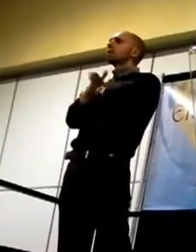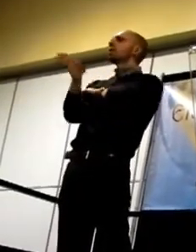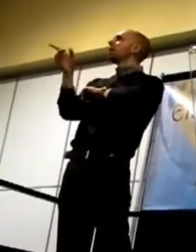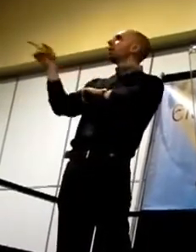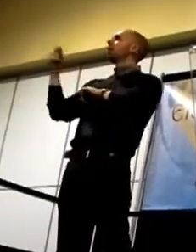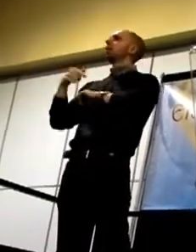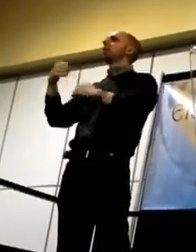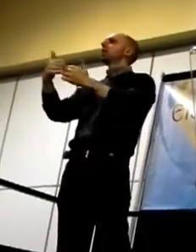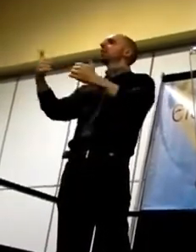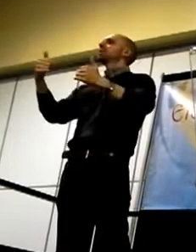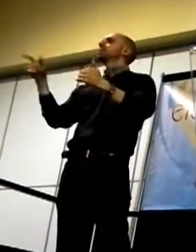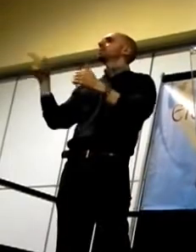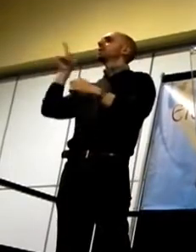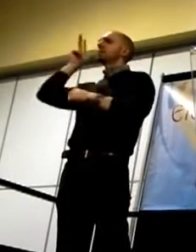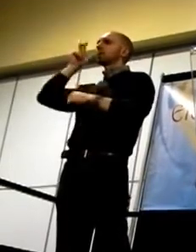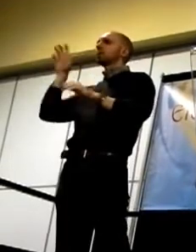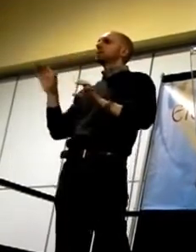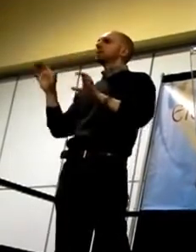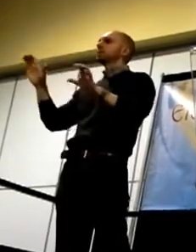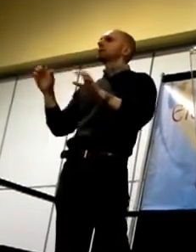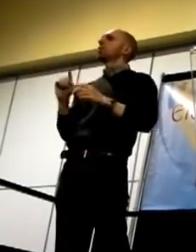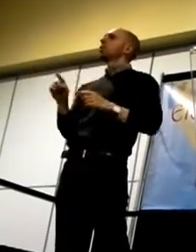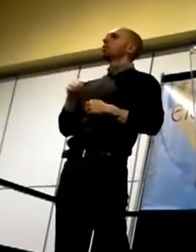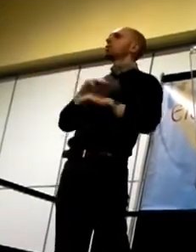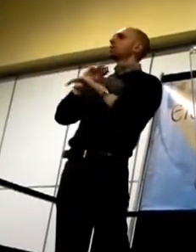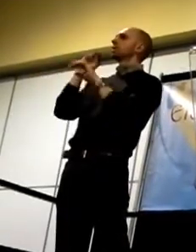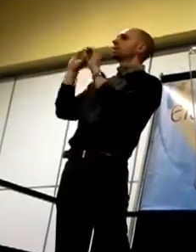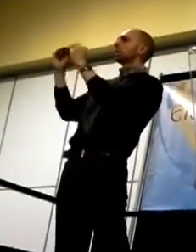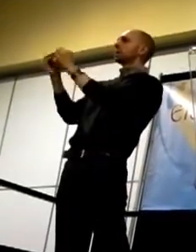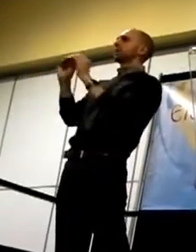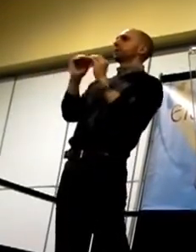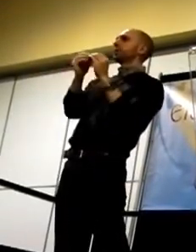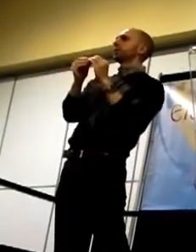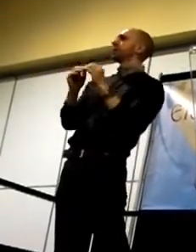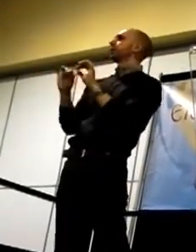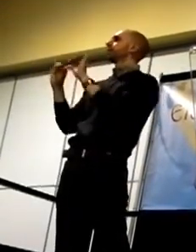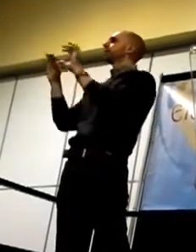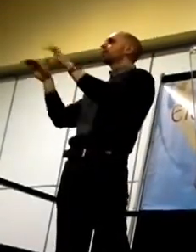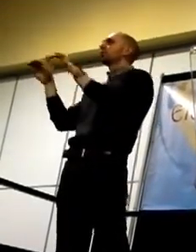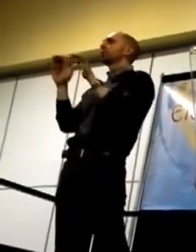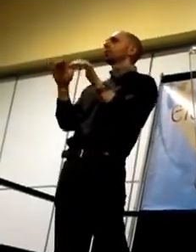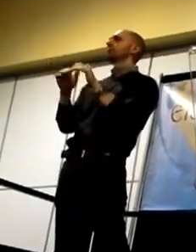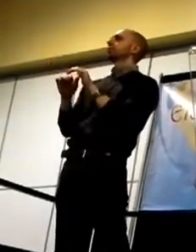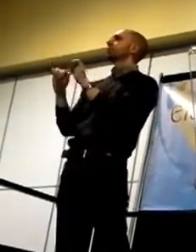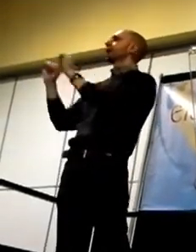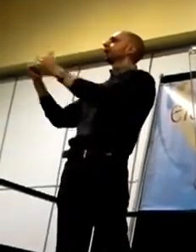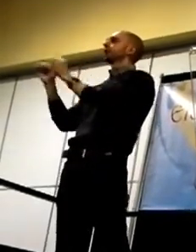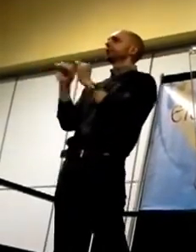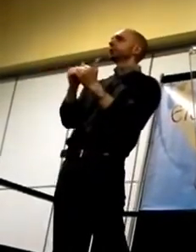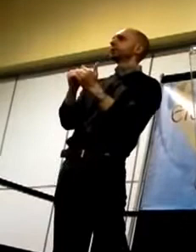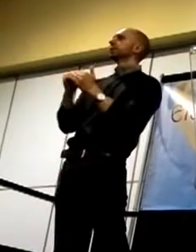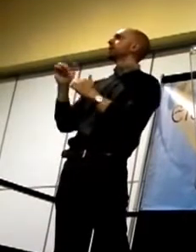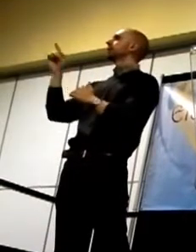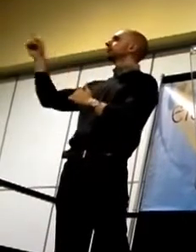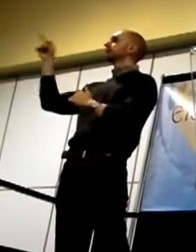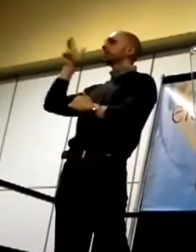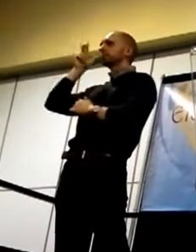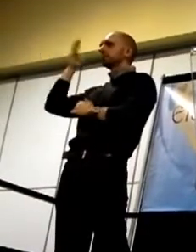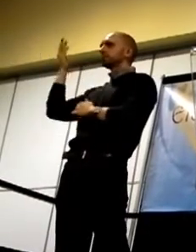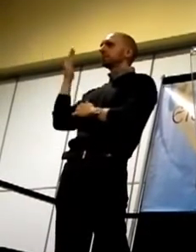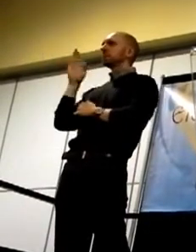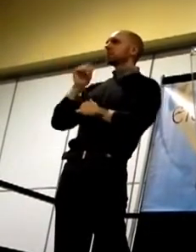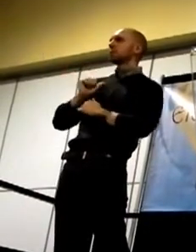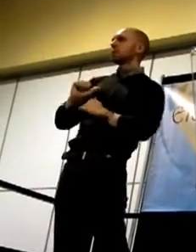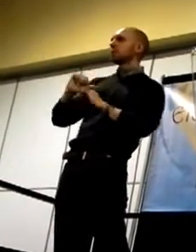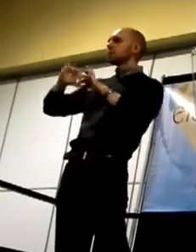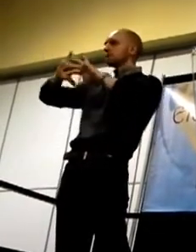society, or Muslim organization and groups, as close as here in Canada. And that's